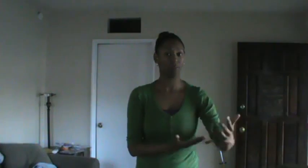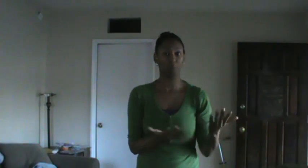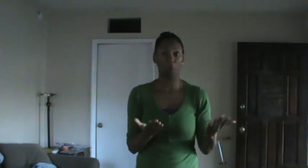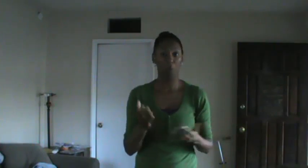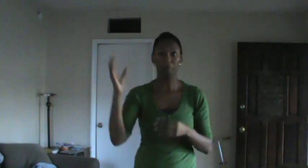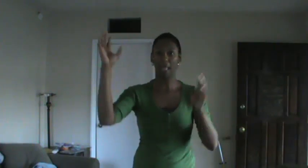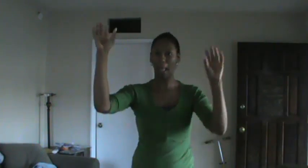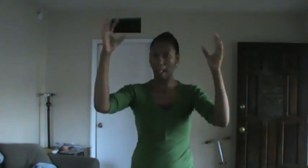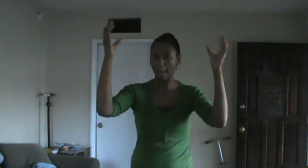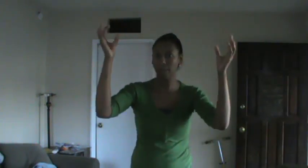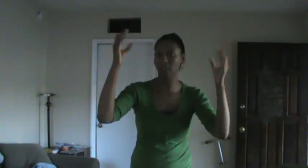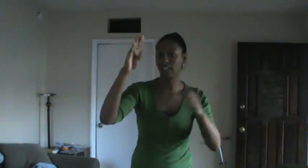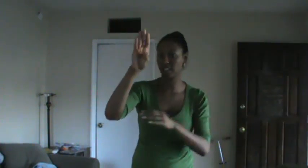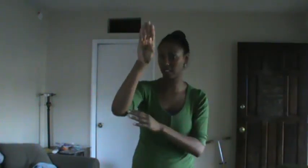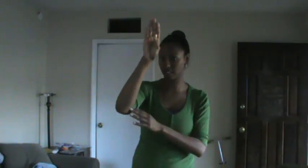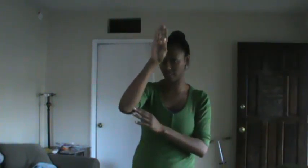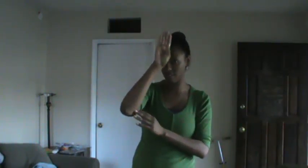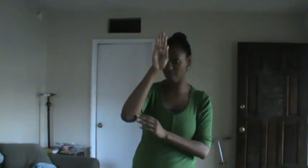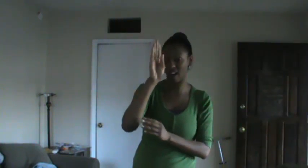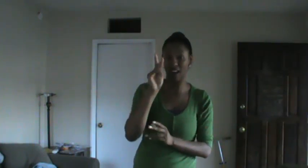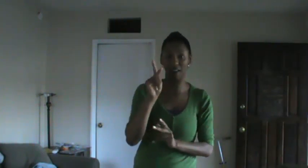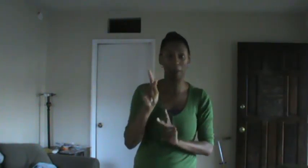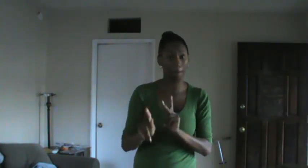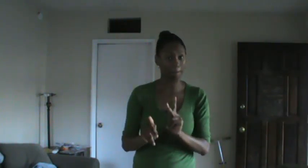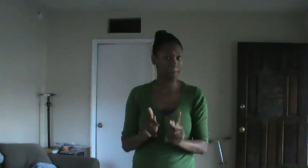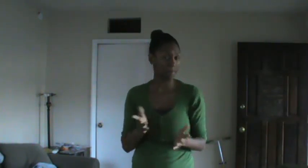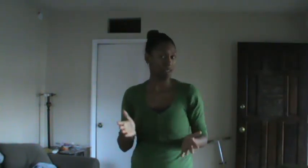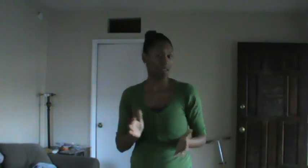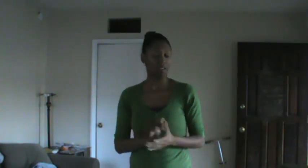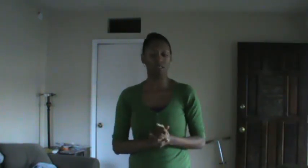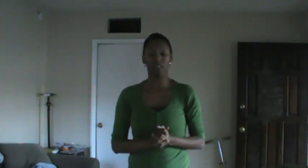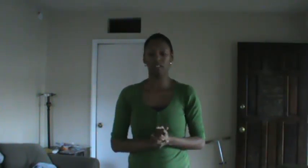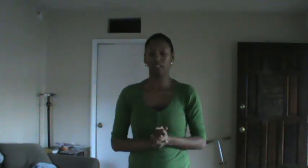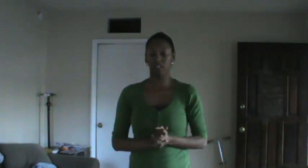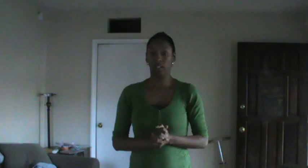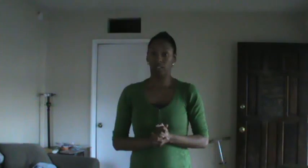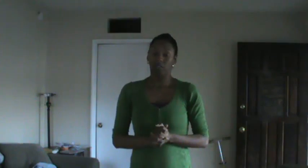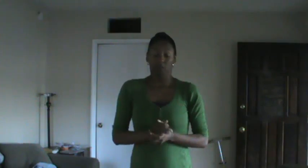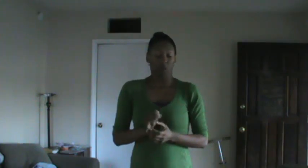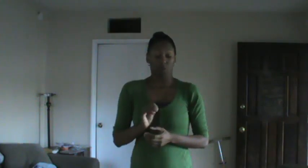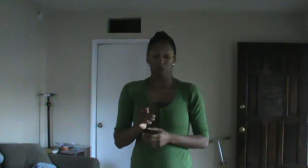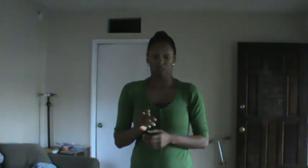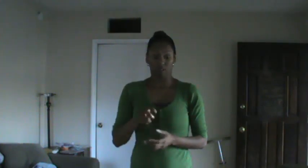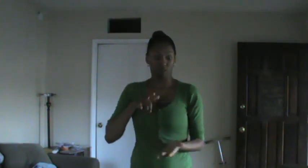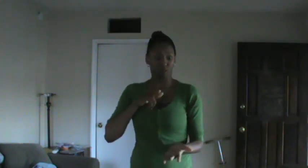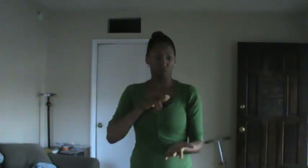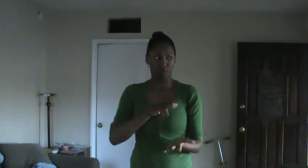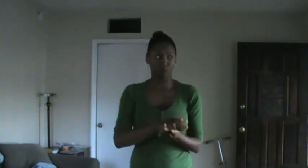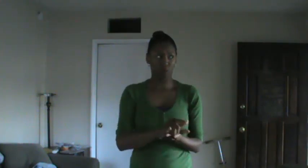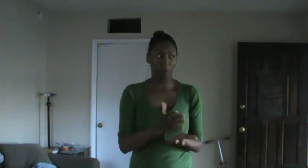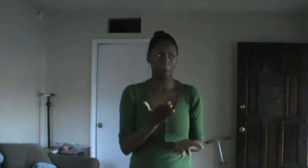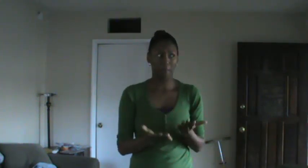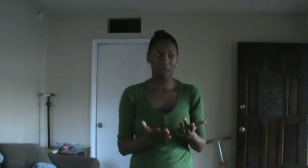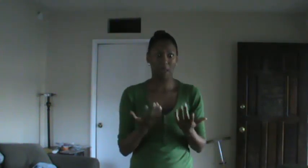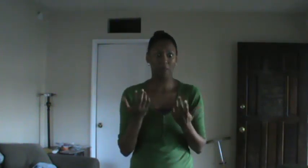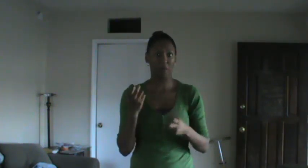serious. And we ended up landing, and we got off of the plane and went into the airport, and through the window we could see that one of the engines,